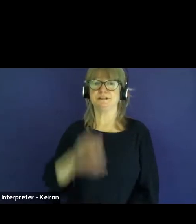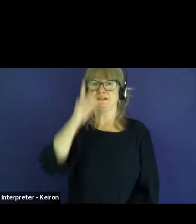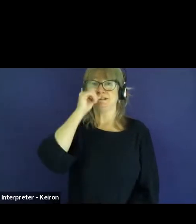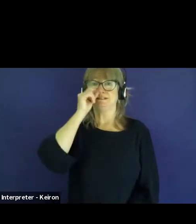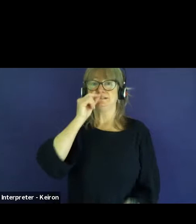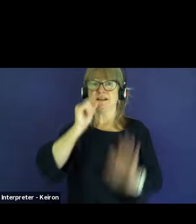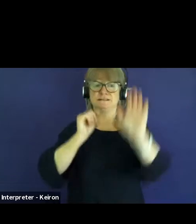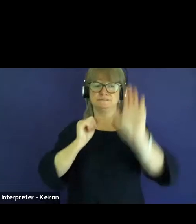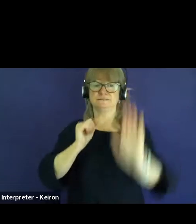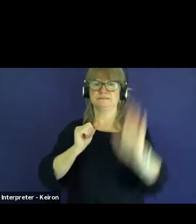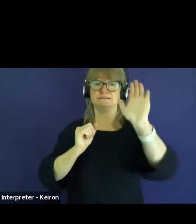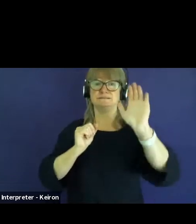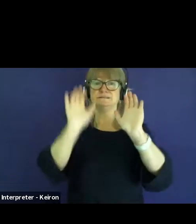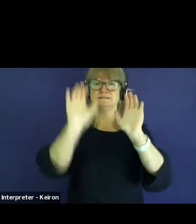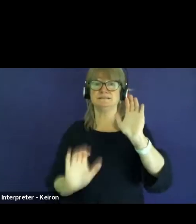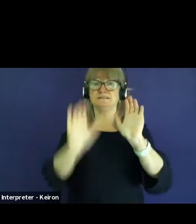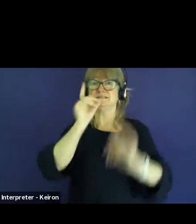floor.